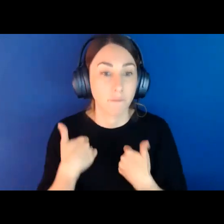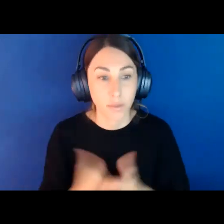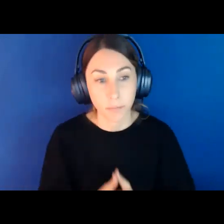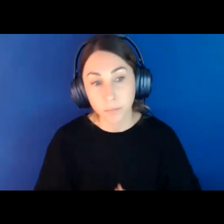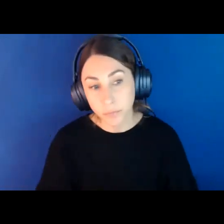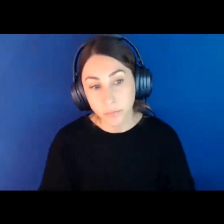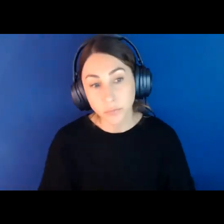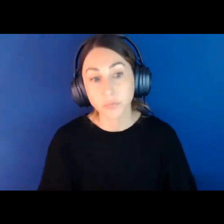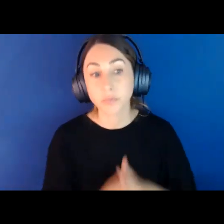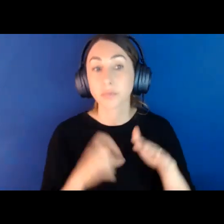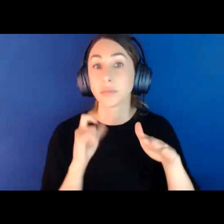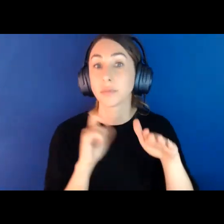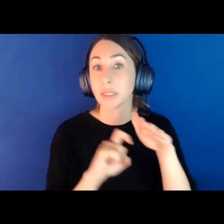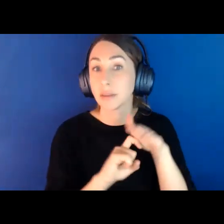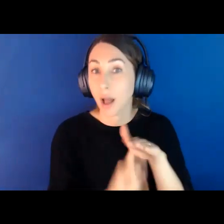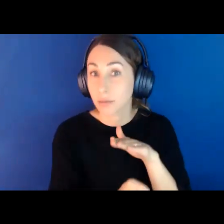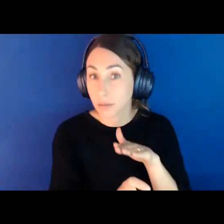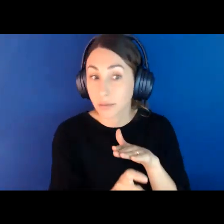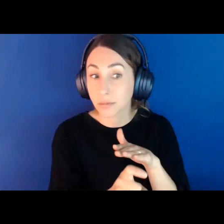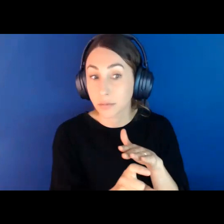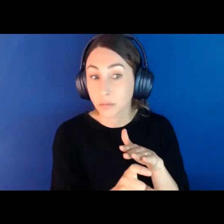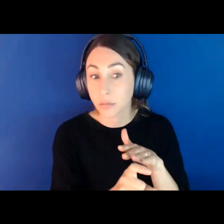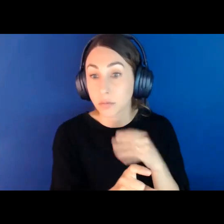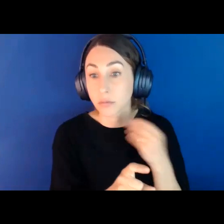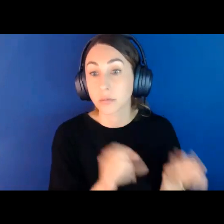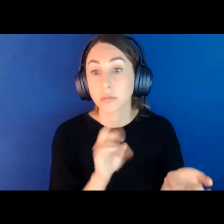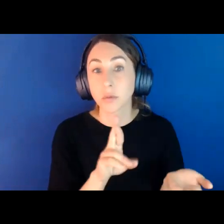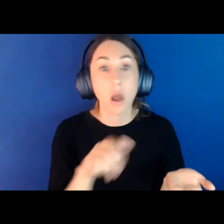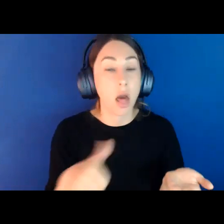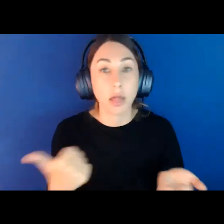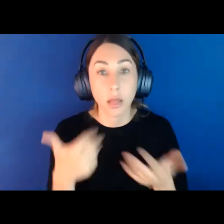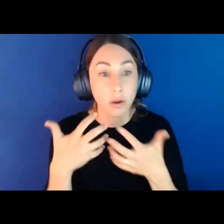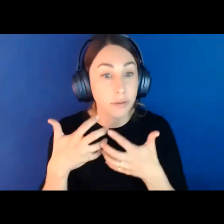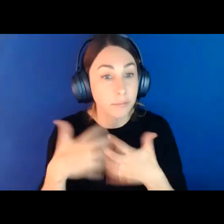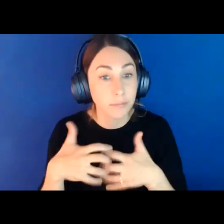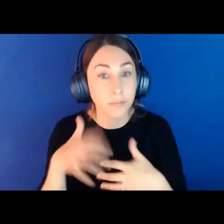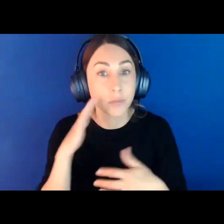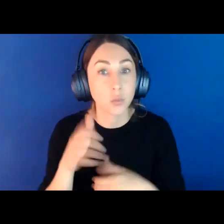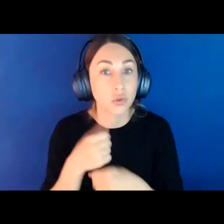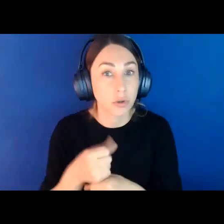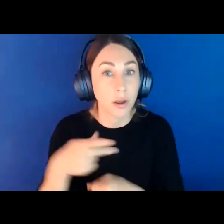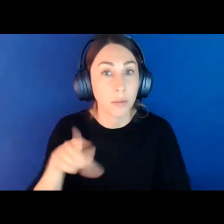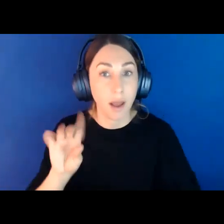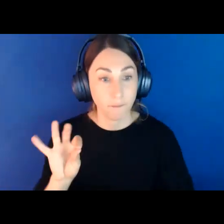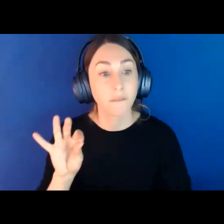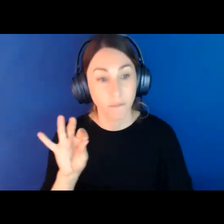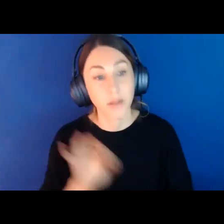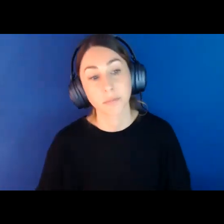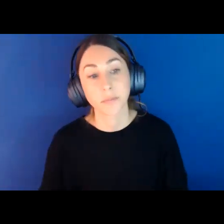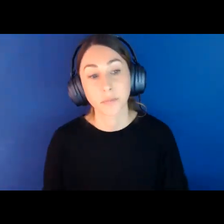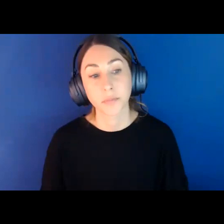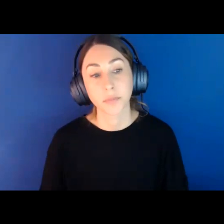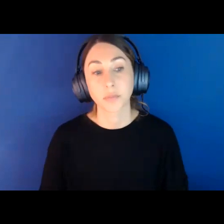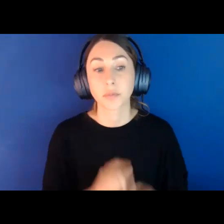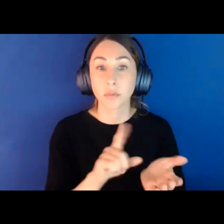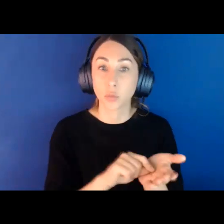for scans, just scanners or other hardware output in PDFs. It can be for